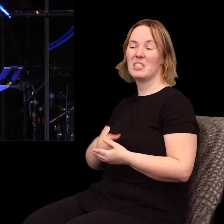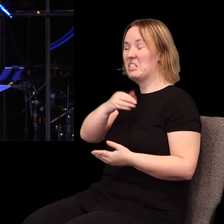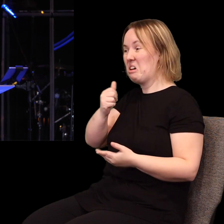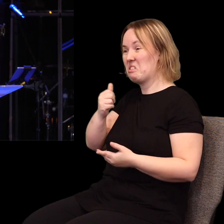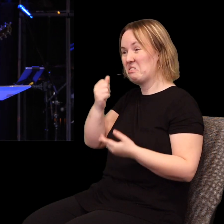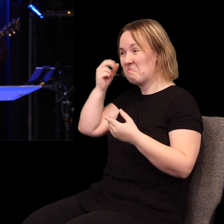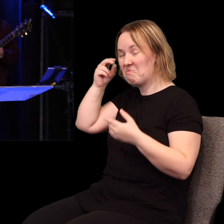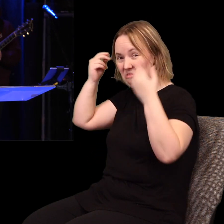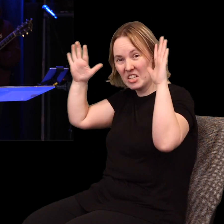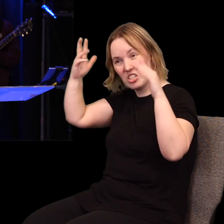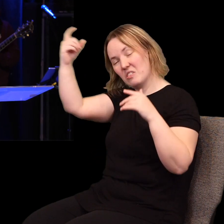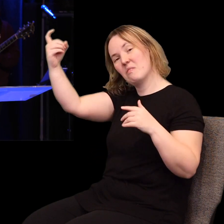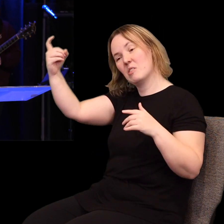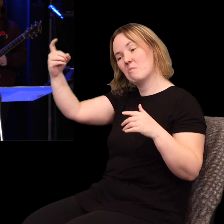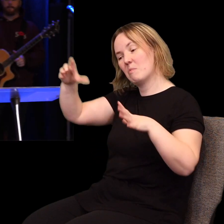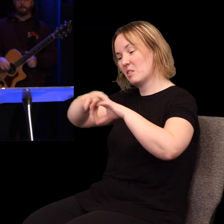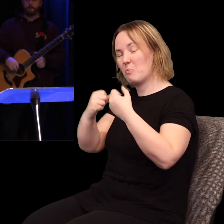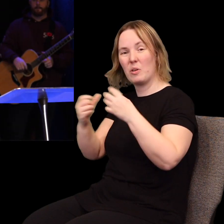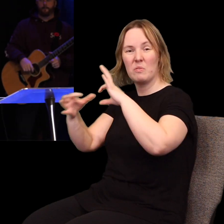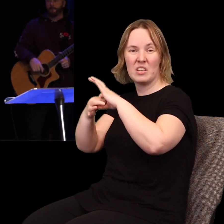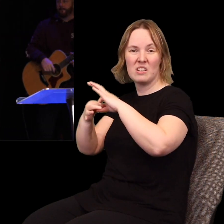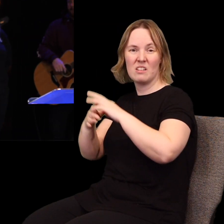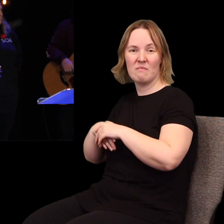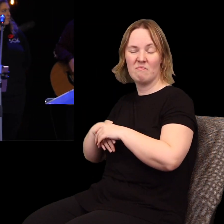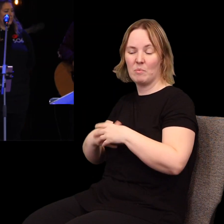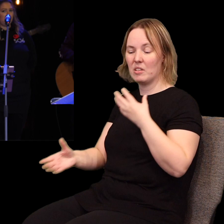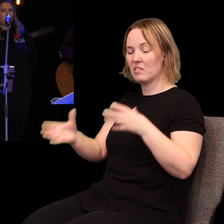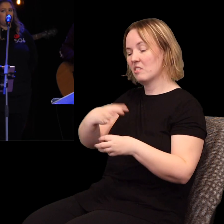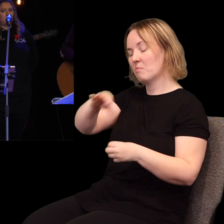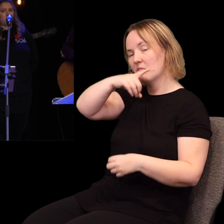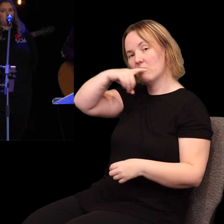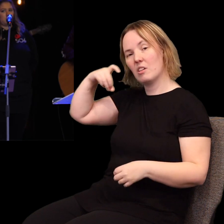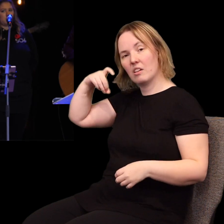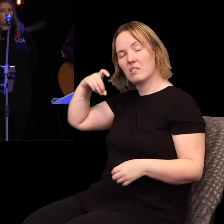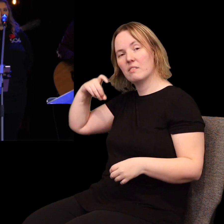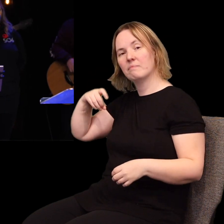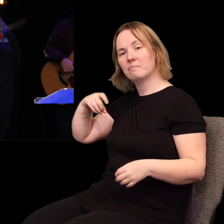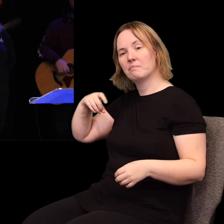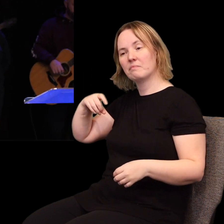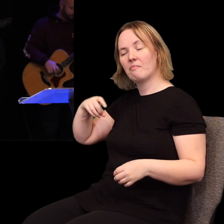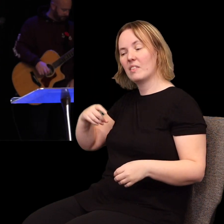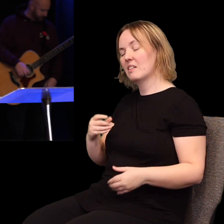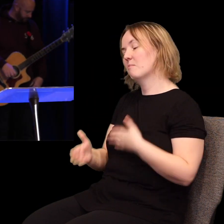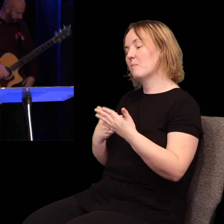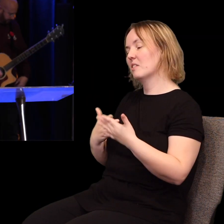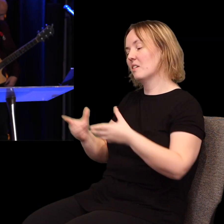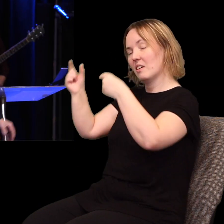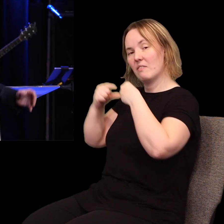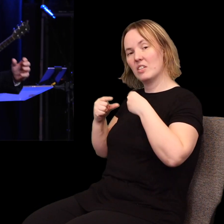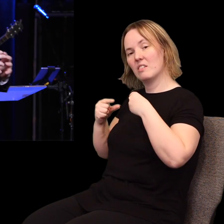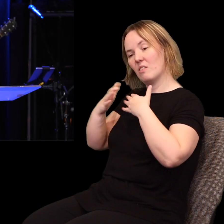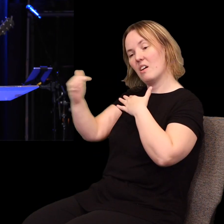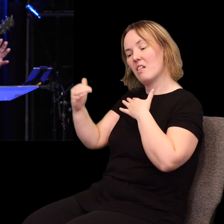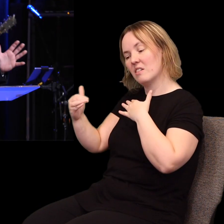be unfulfilled dreams. It may be a broken relationship. It may be spiritual dryness. It may be a gifting or a calling